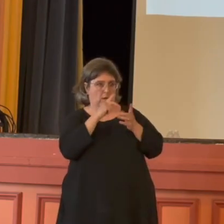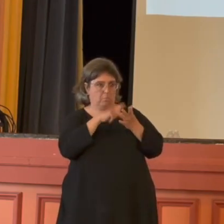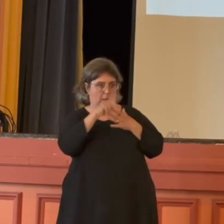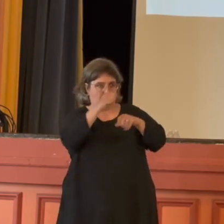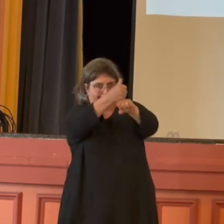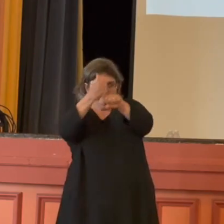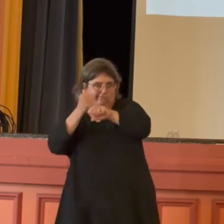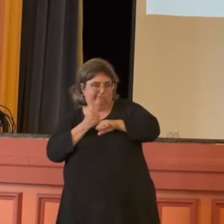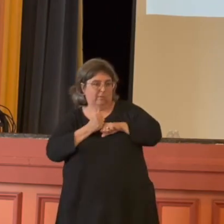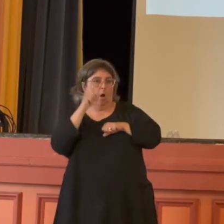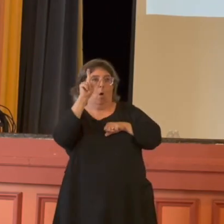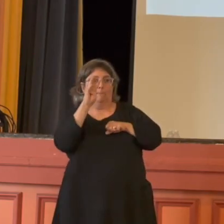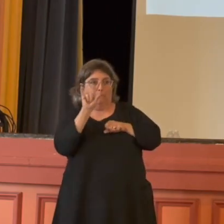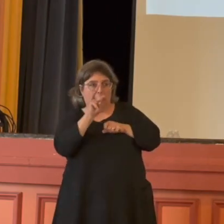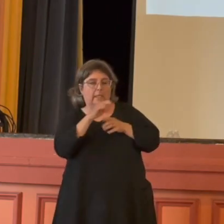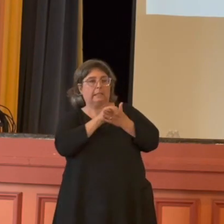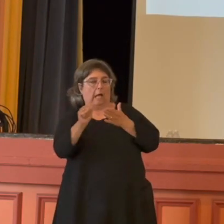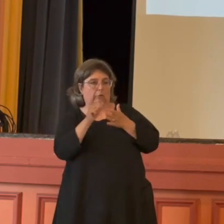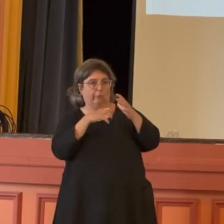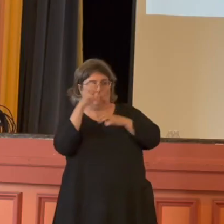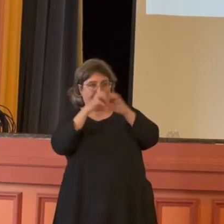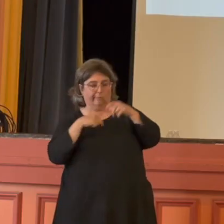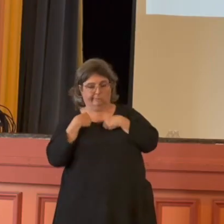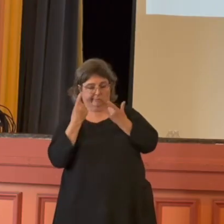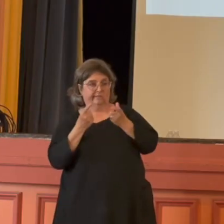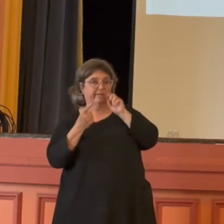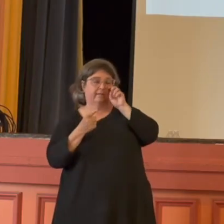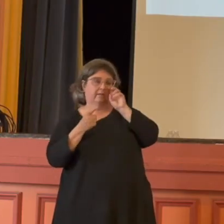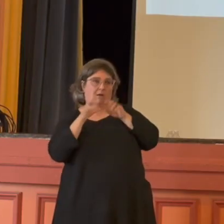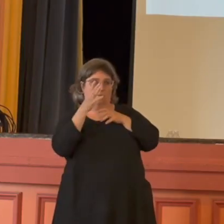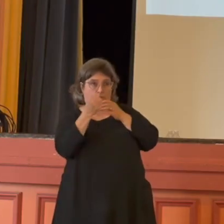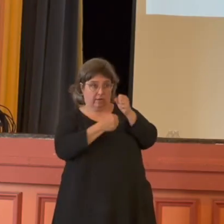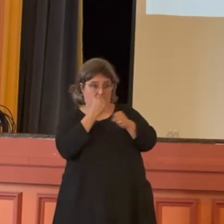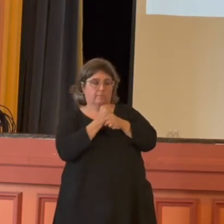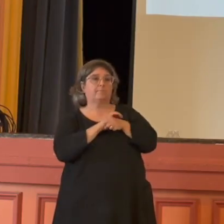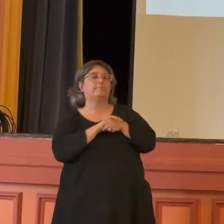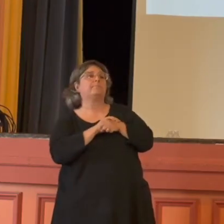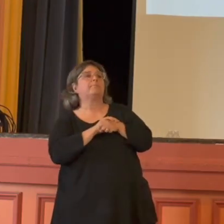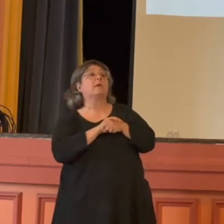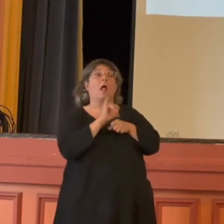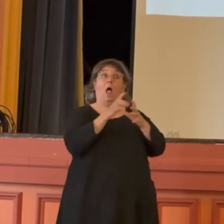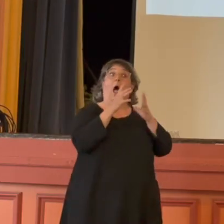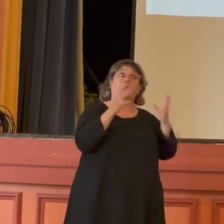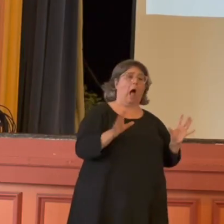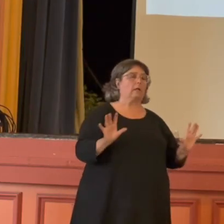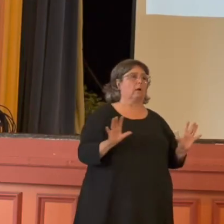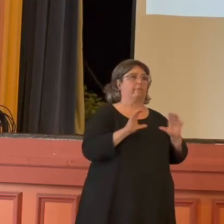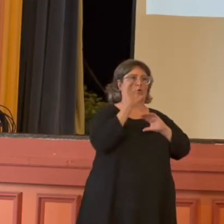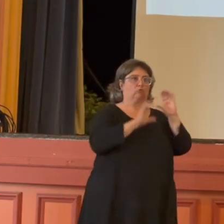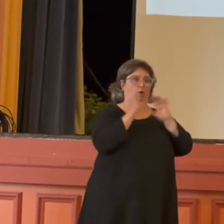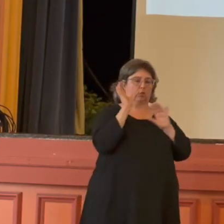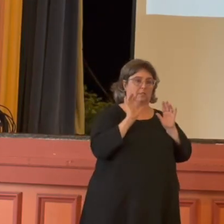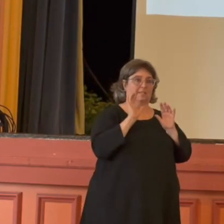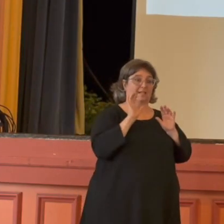projects, $1 billion in construction over the next 15 years. That's a lot of construction